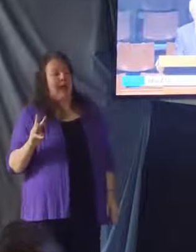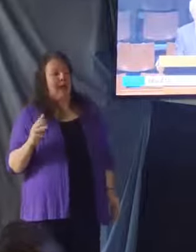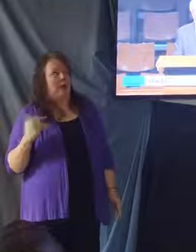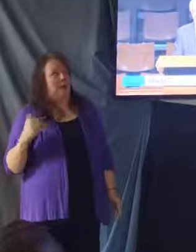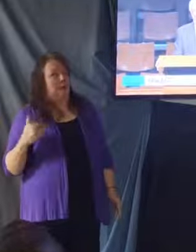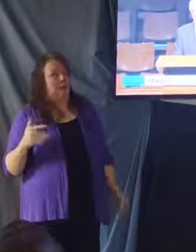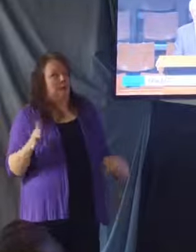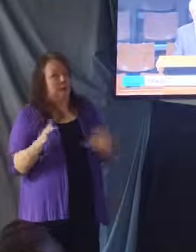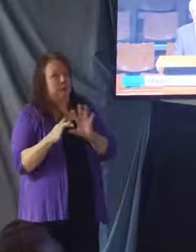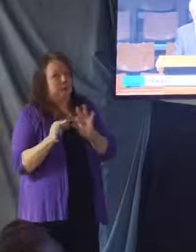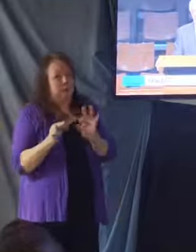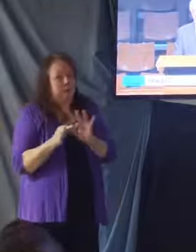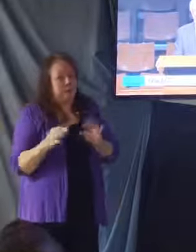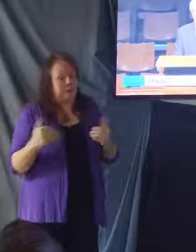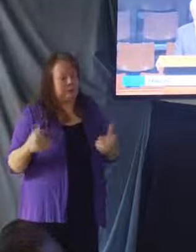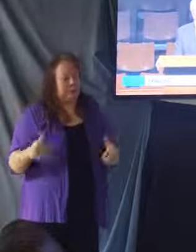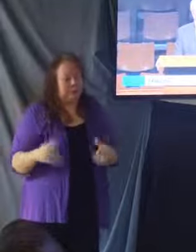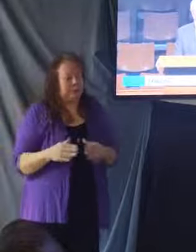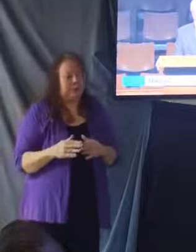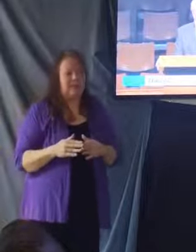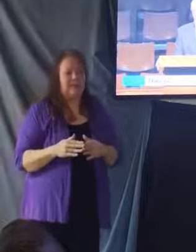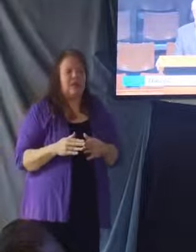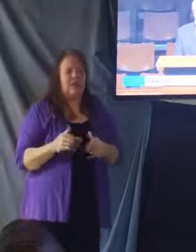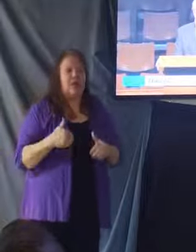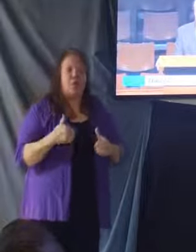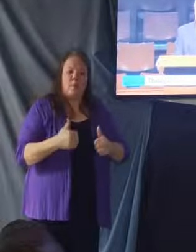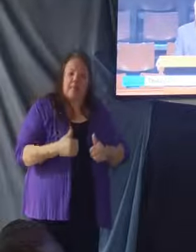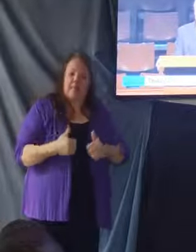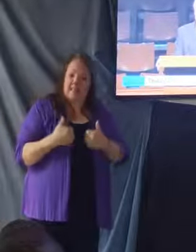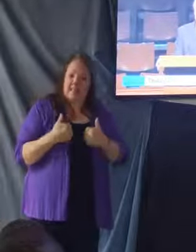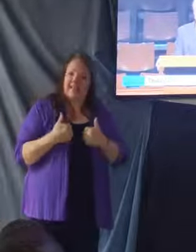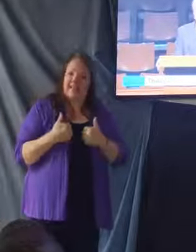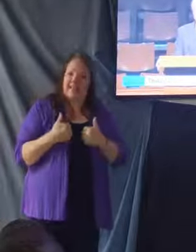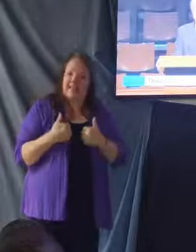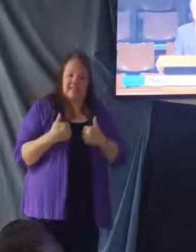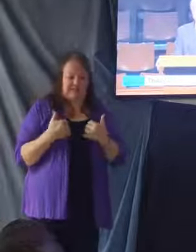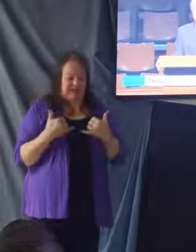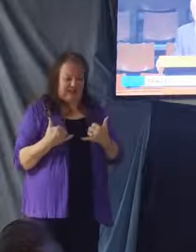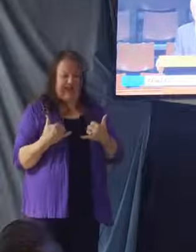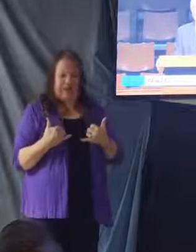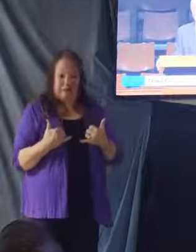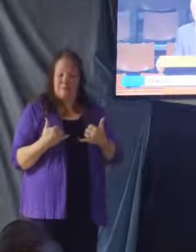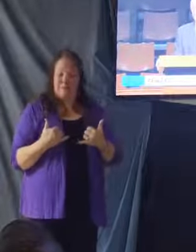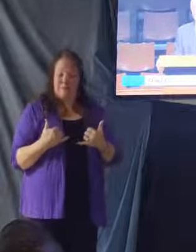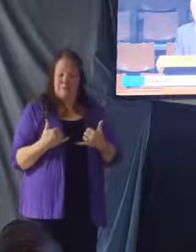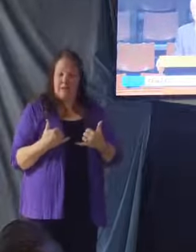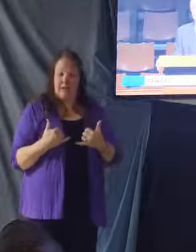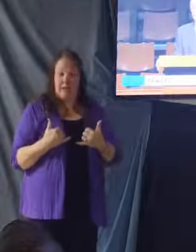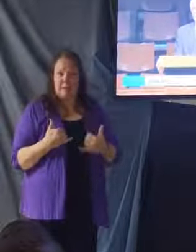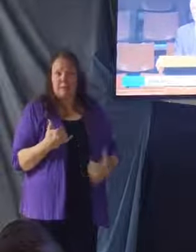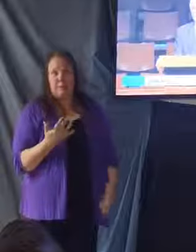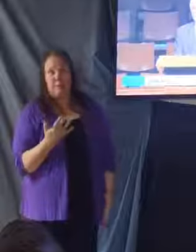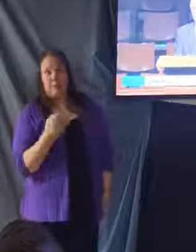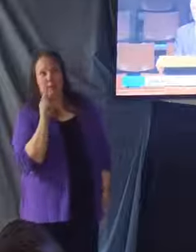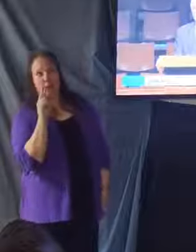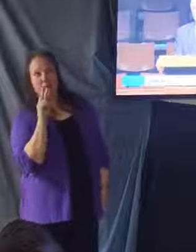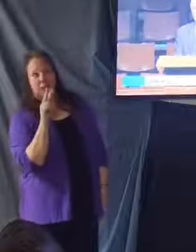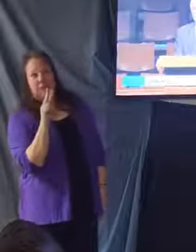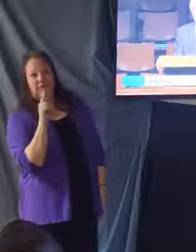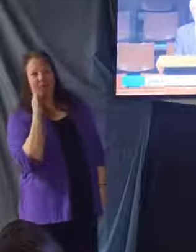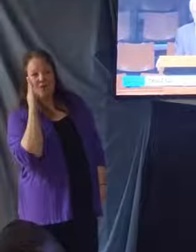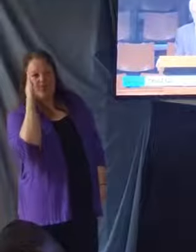What a tremendous statement. We are living in the now age, but we're looking for the age to come.